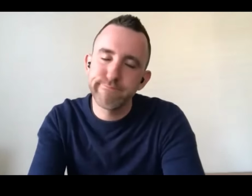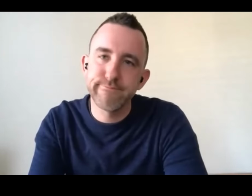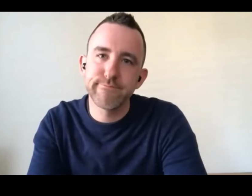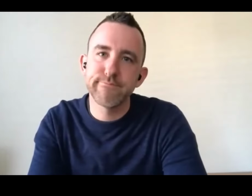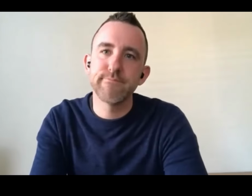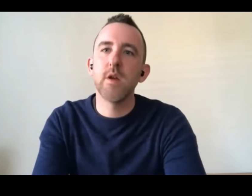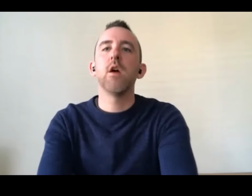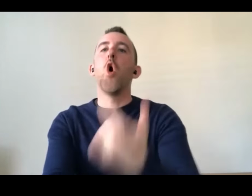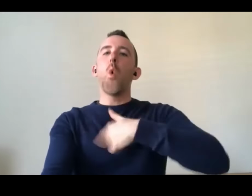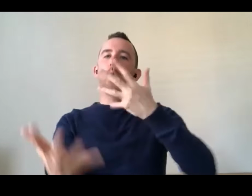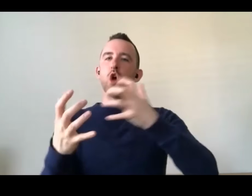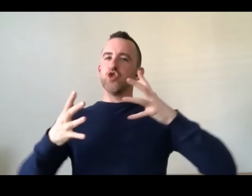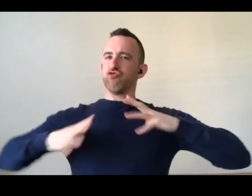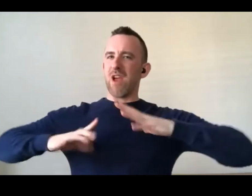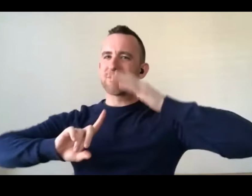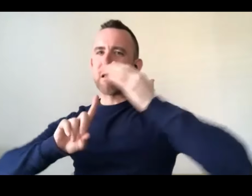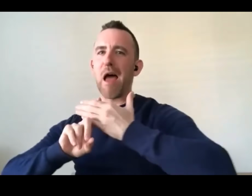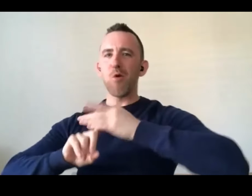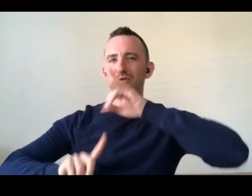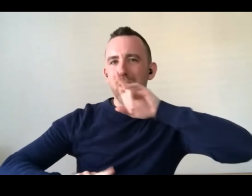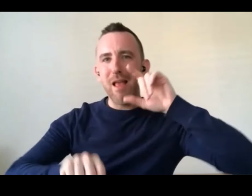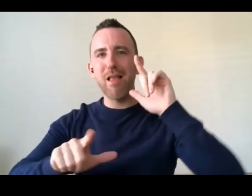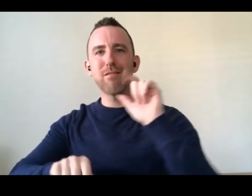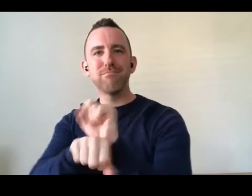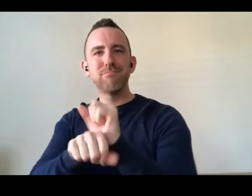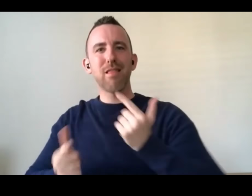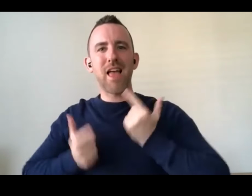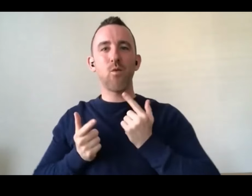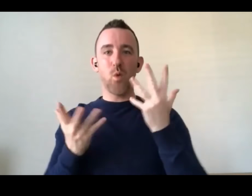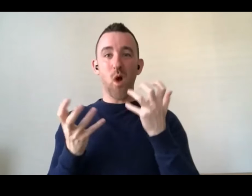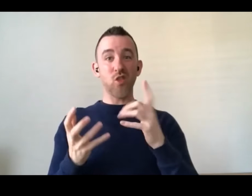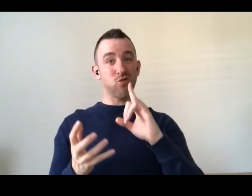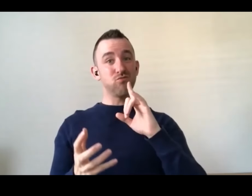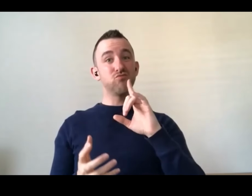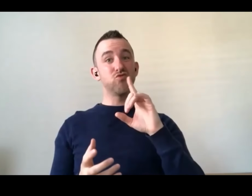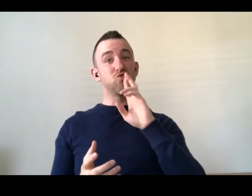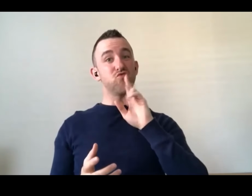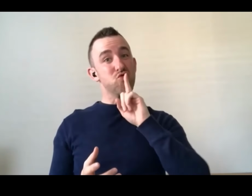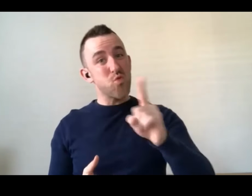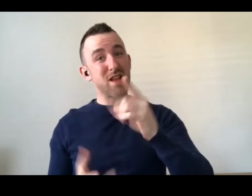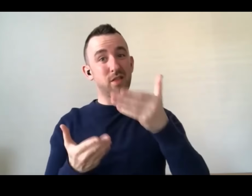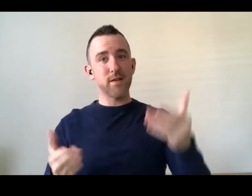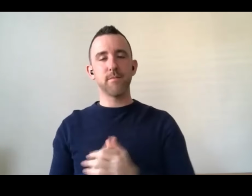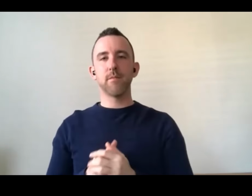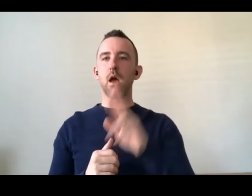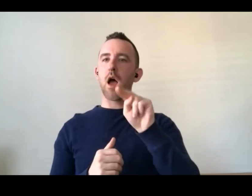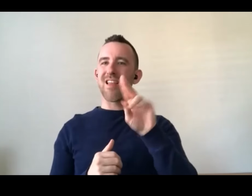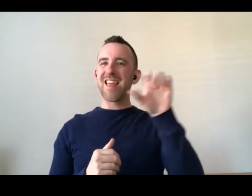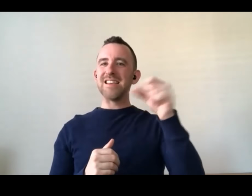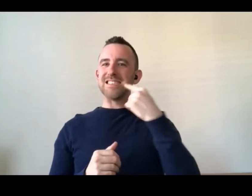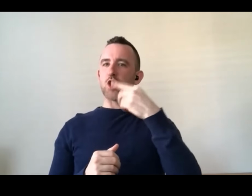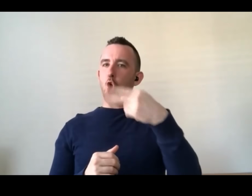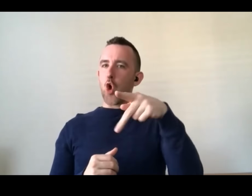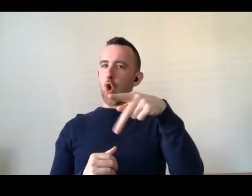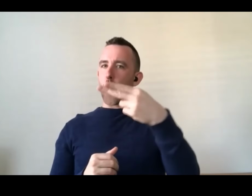want you dressed up as a thing in real life. We want the real deal. Unless we say it in there. Photoshop okay, or